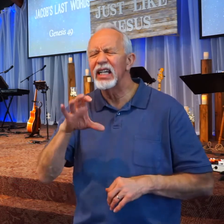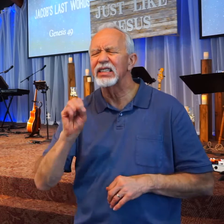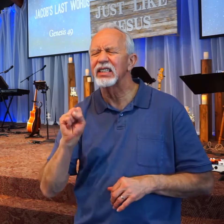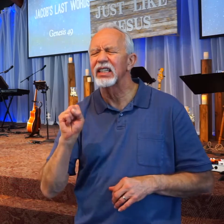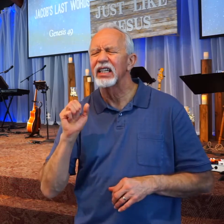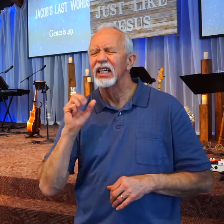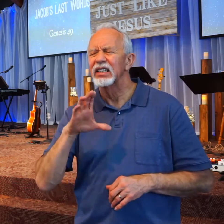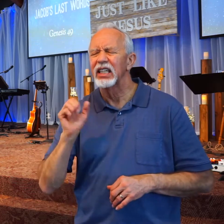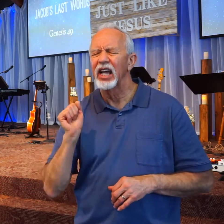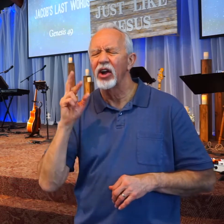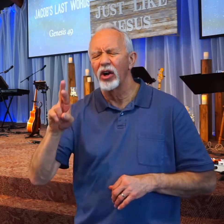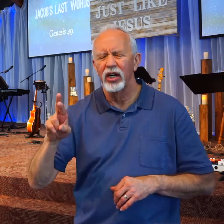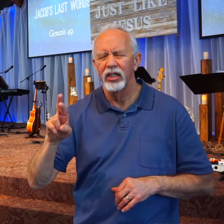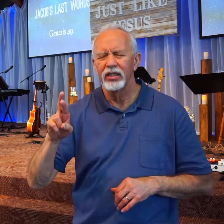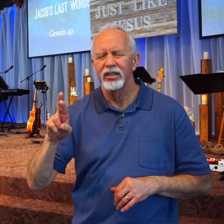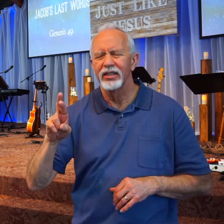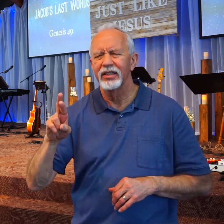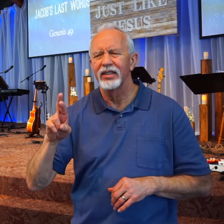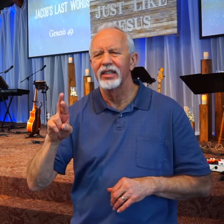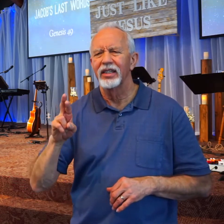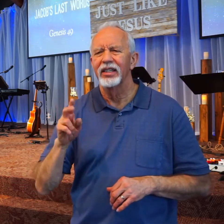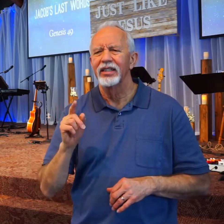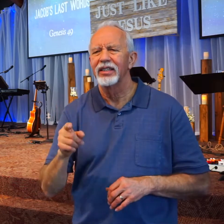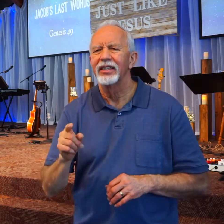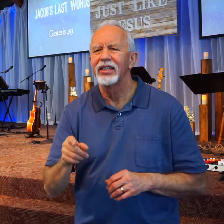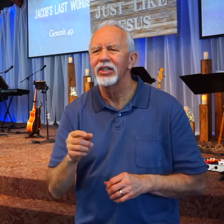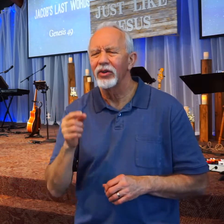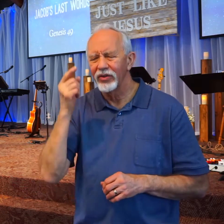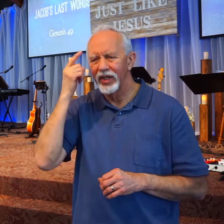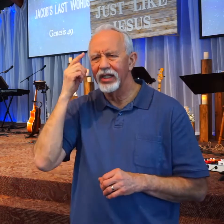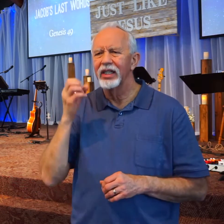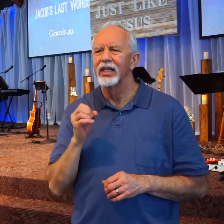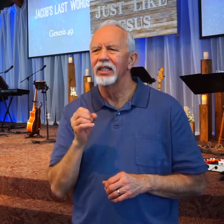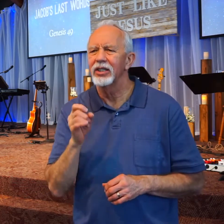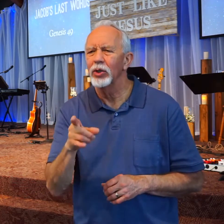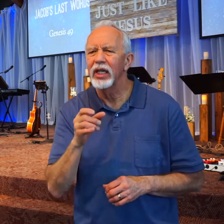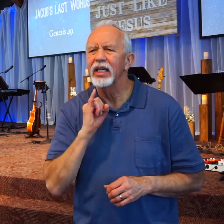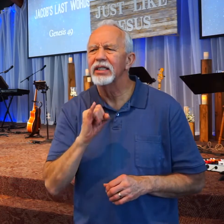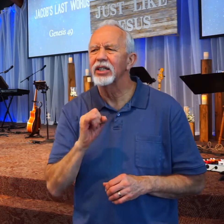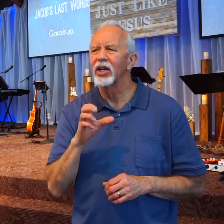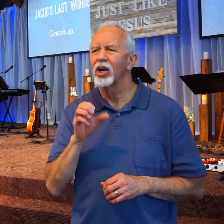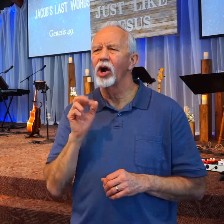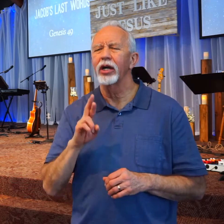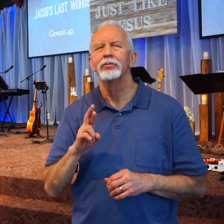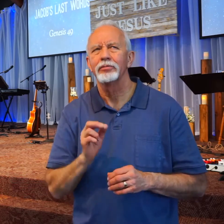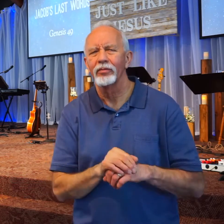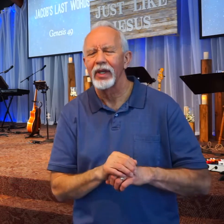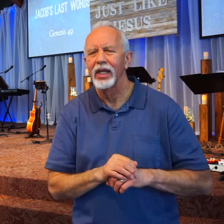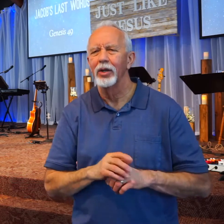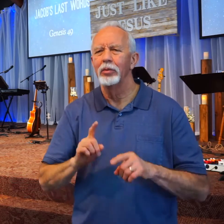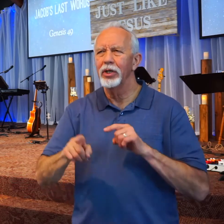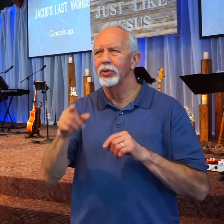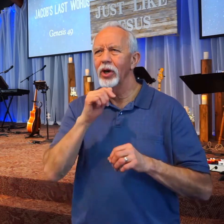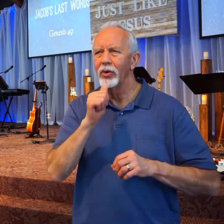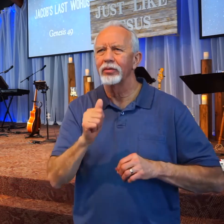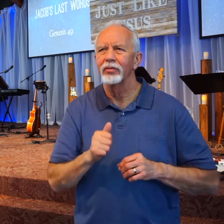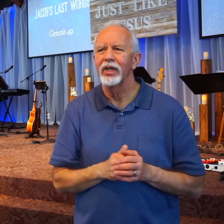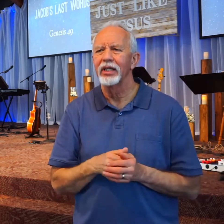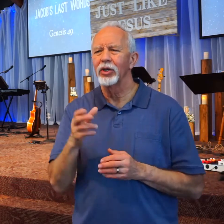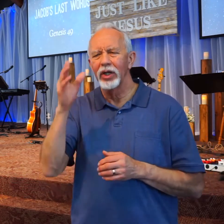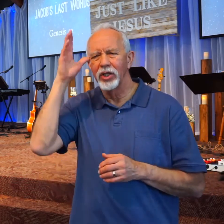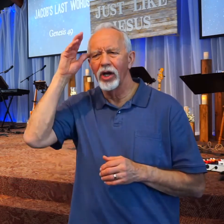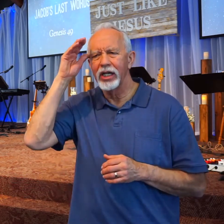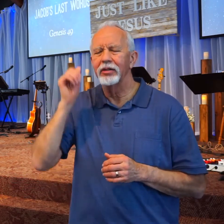time with last week. Issachar, you think you is a car, but you really a donkey. That's what it says right here in the text.